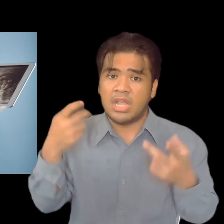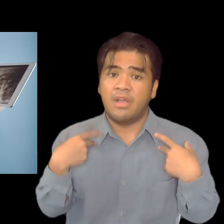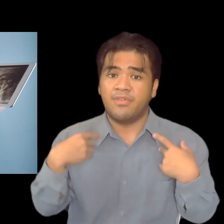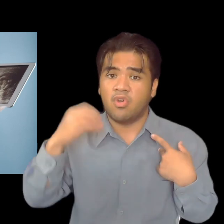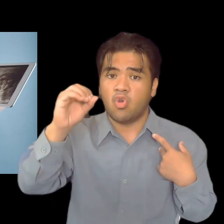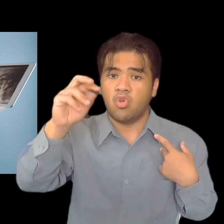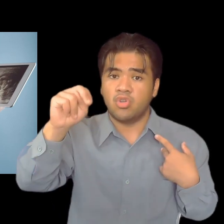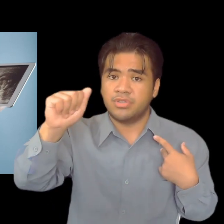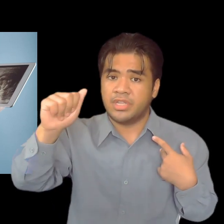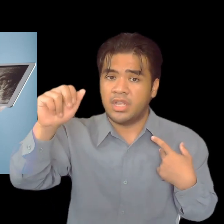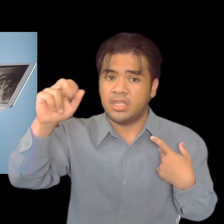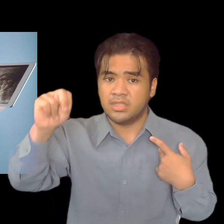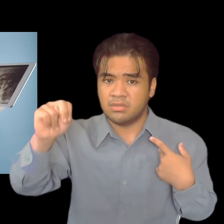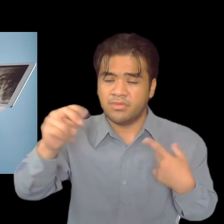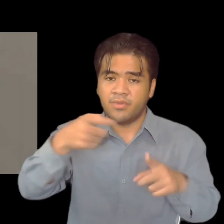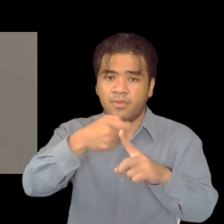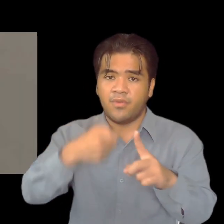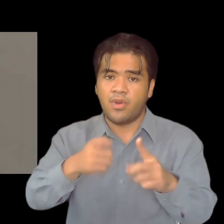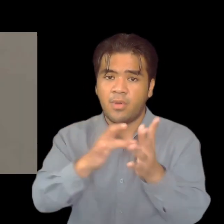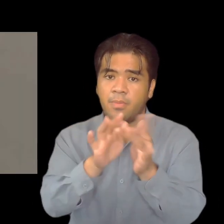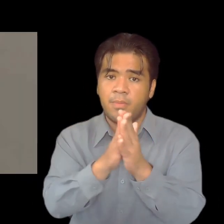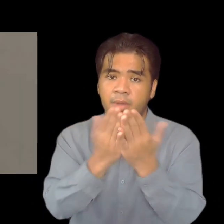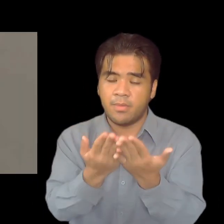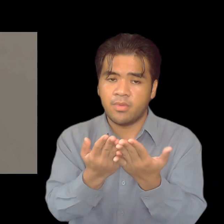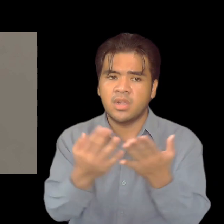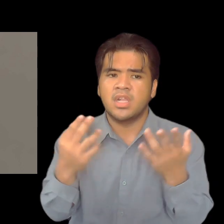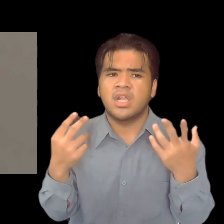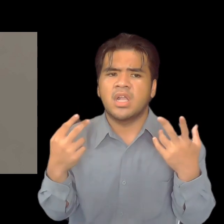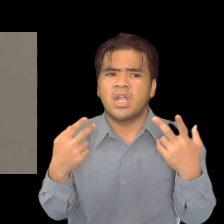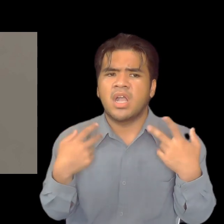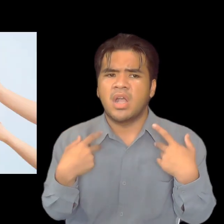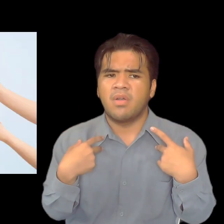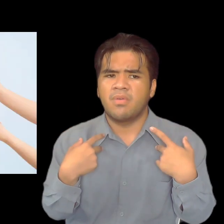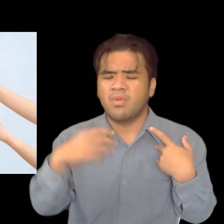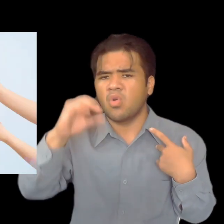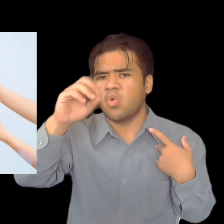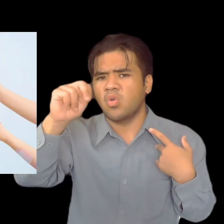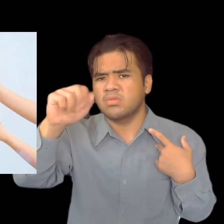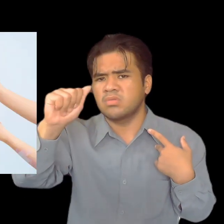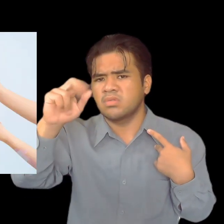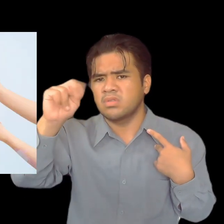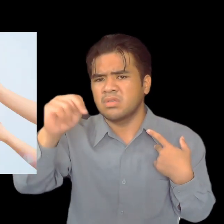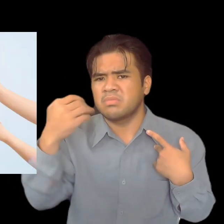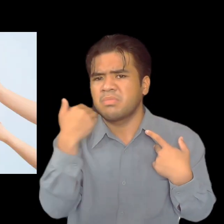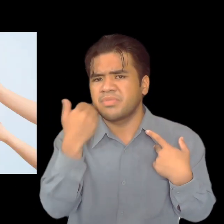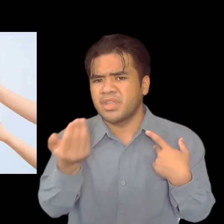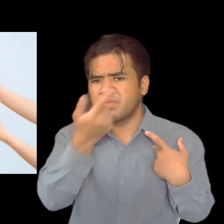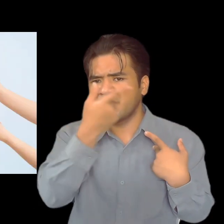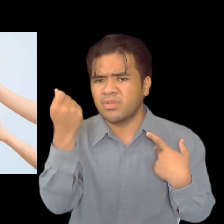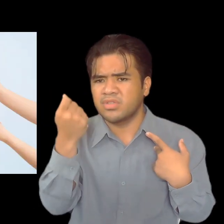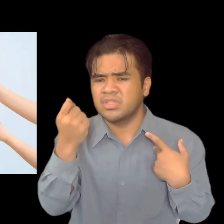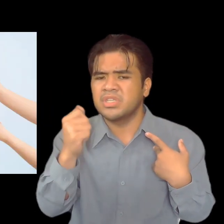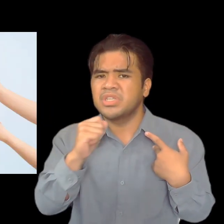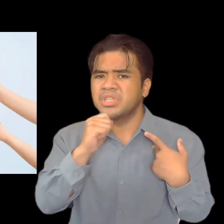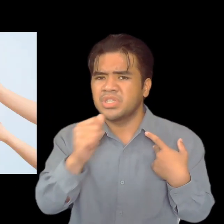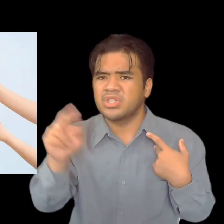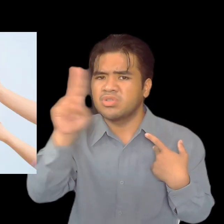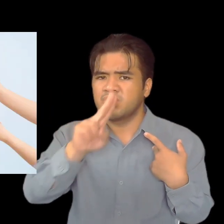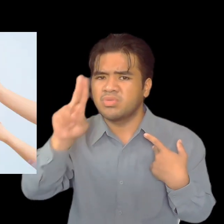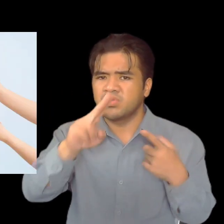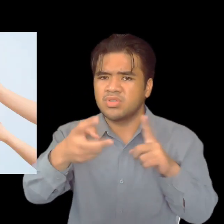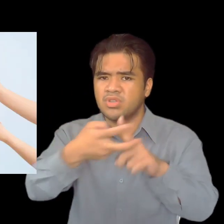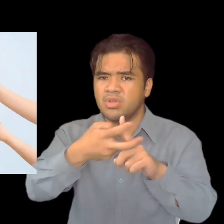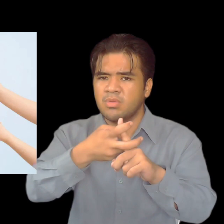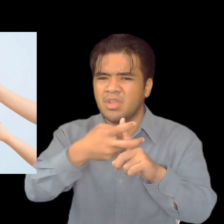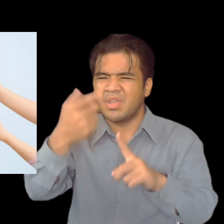premature termination of pregnancy. Speaking of pregnancy, maybe some of you are thinking that contraception